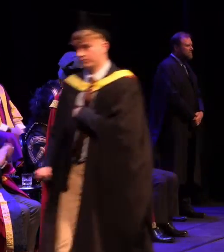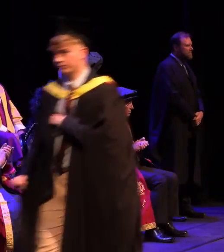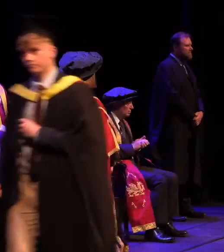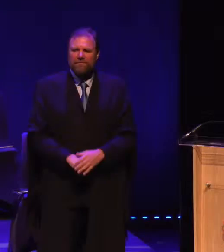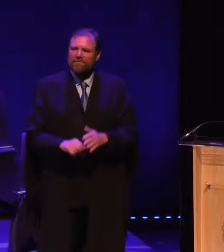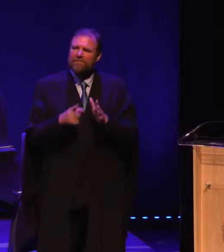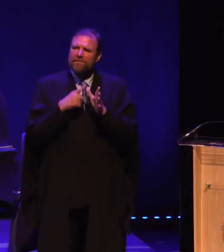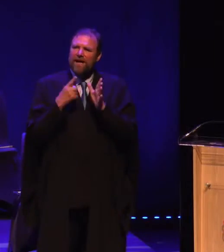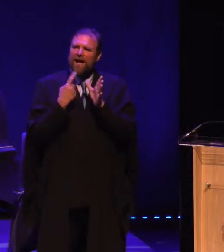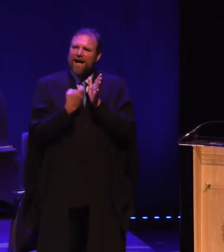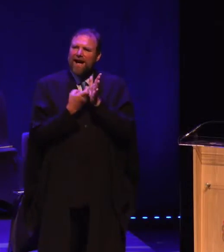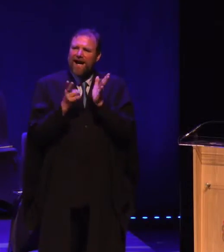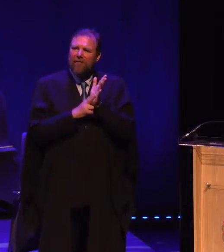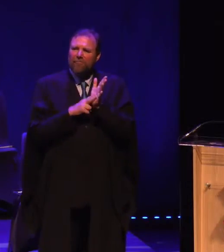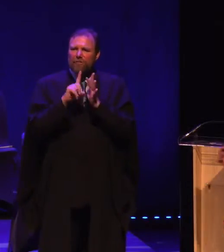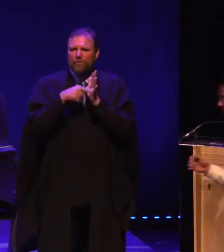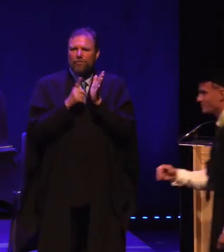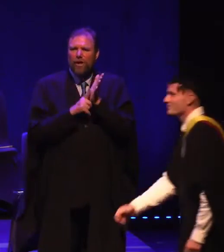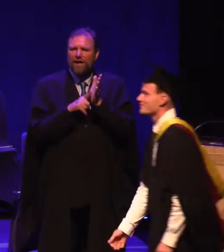Aaron Jolly.